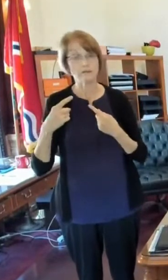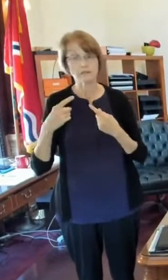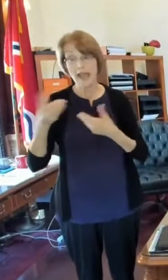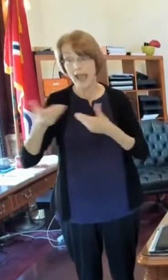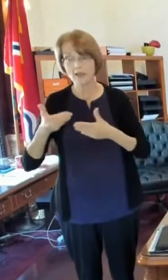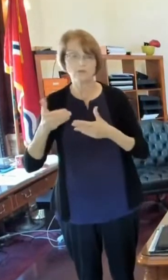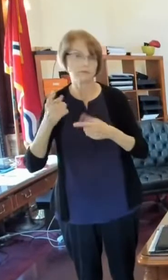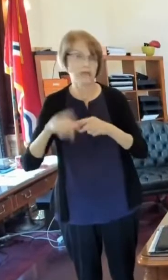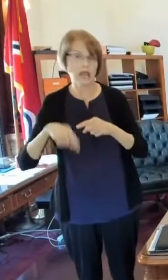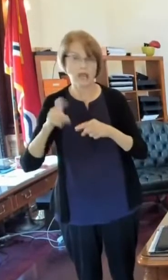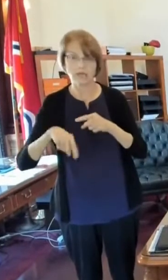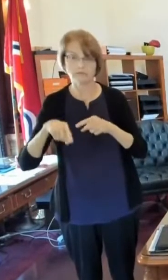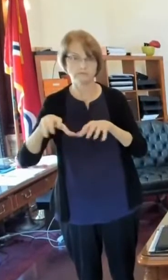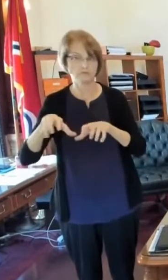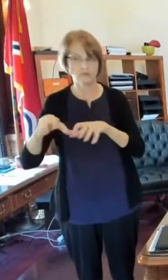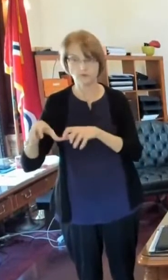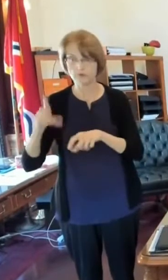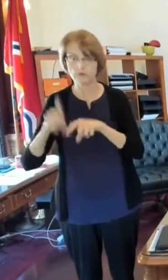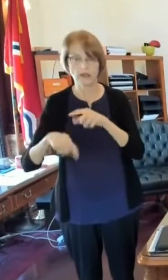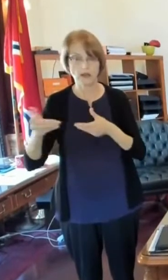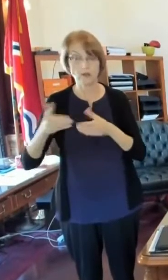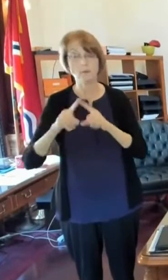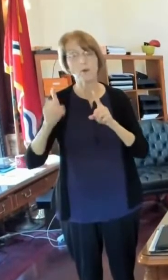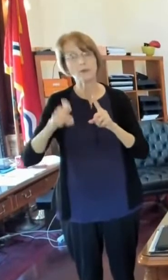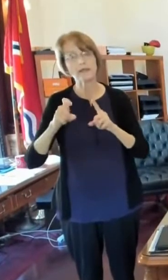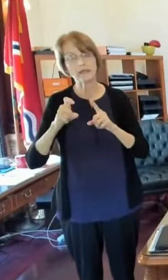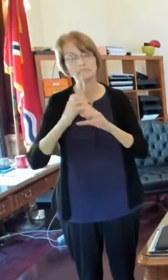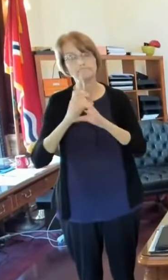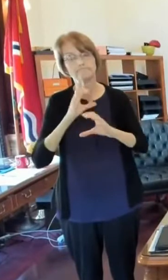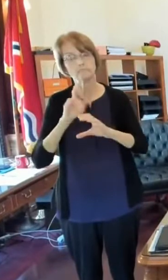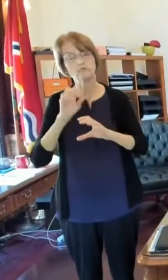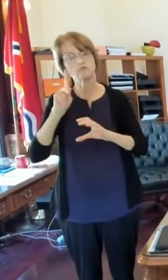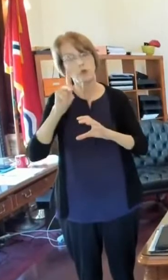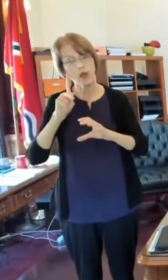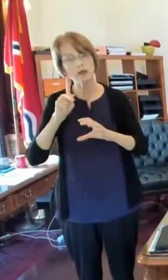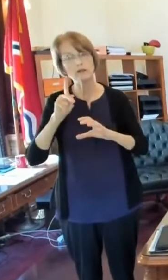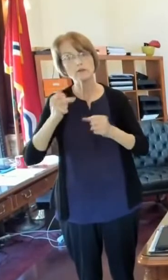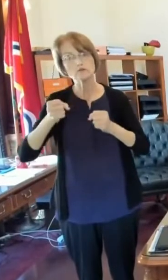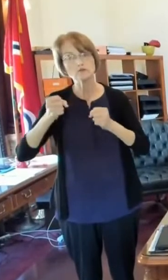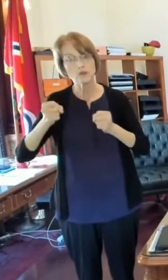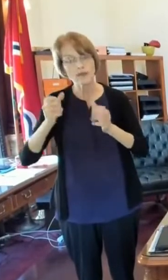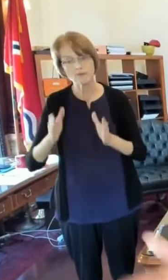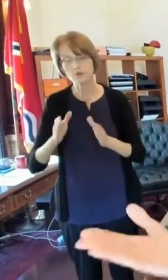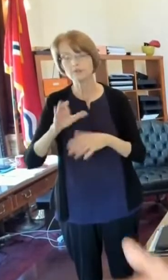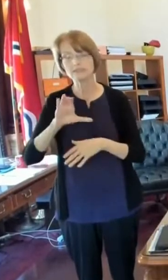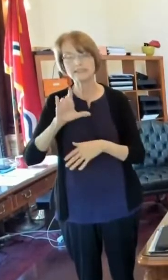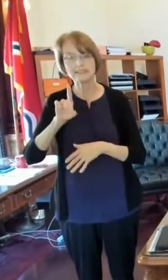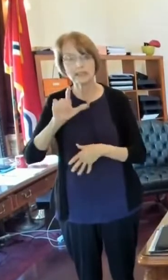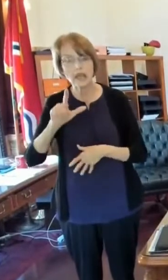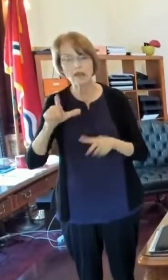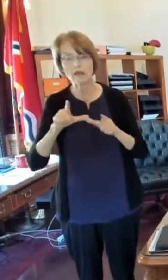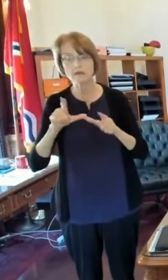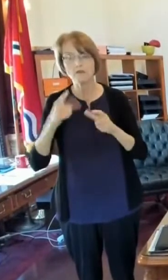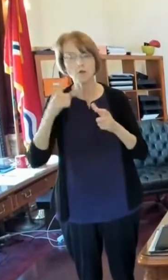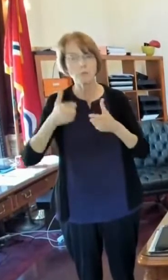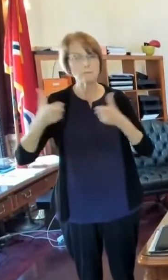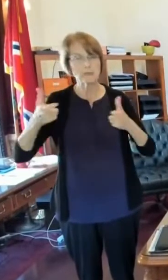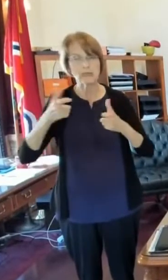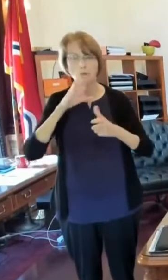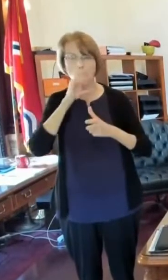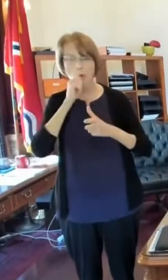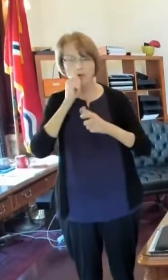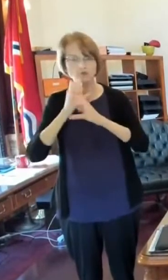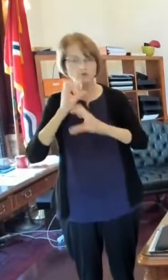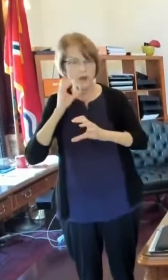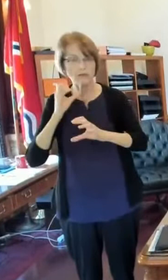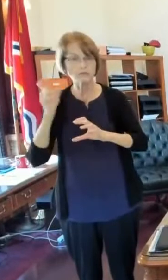but we need truck drivers. We need people with CDL licenses, to drive the big orange trucks.